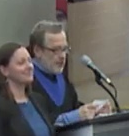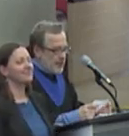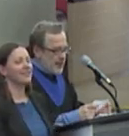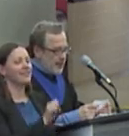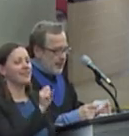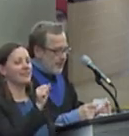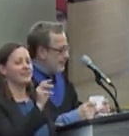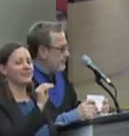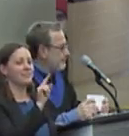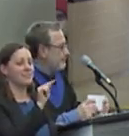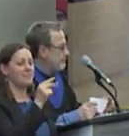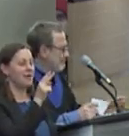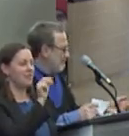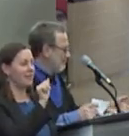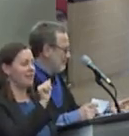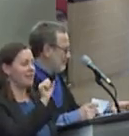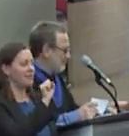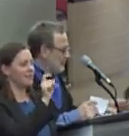Samantha Skinner.